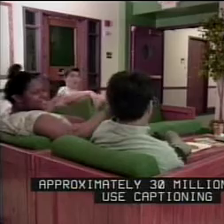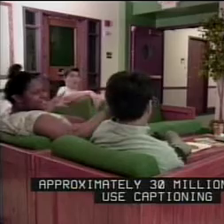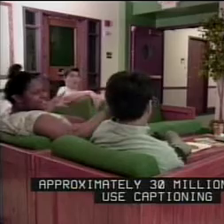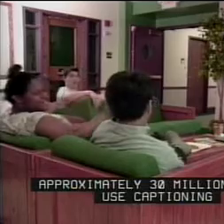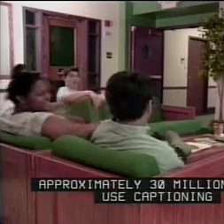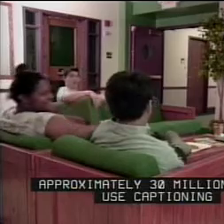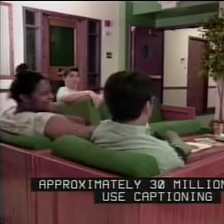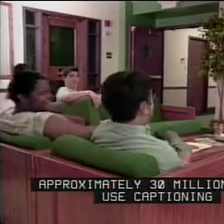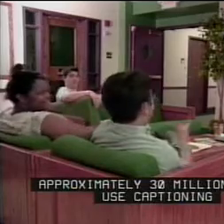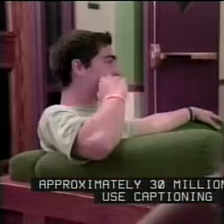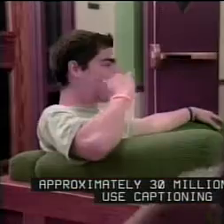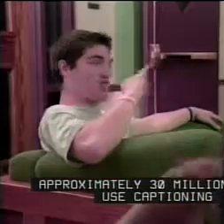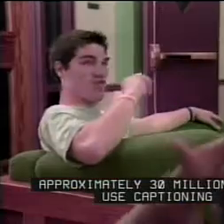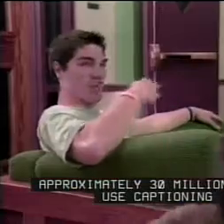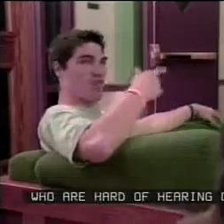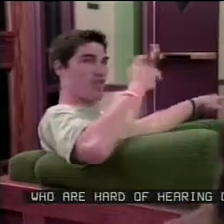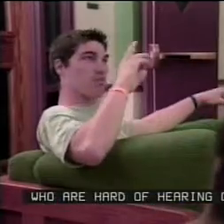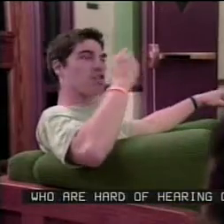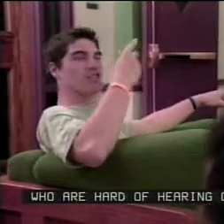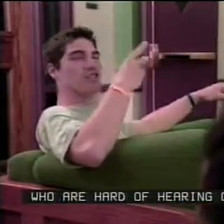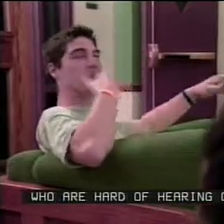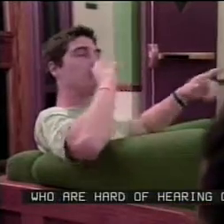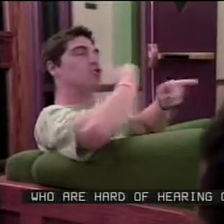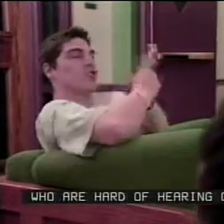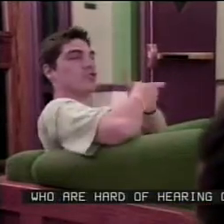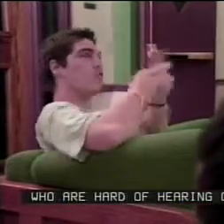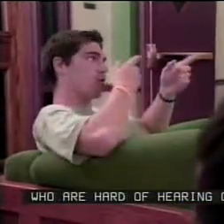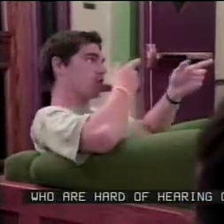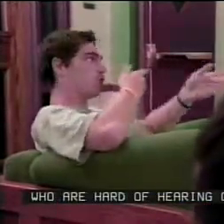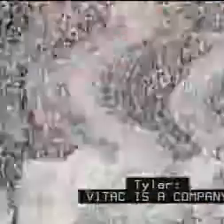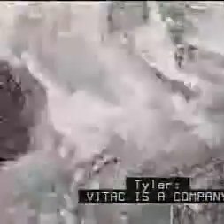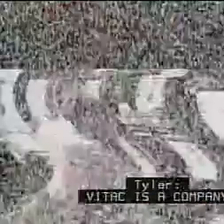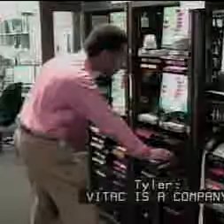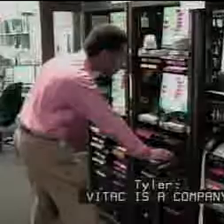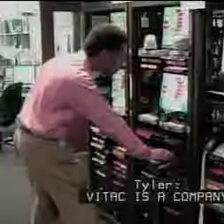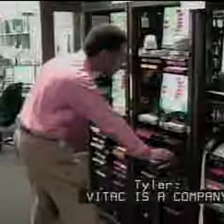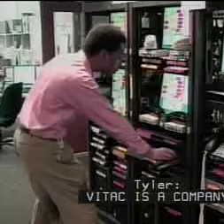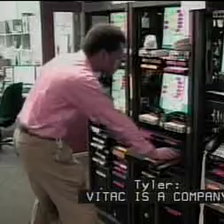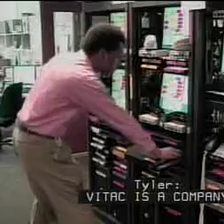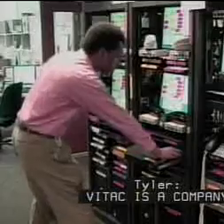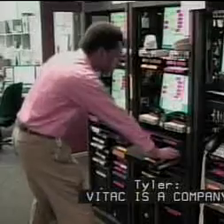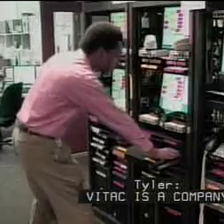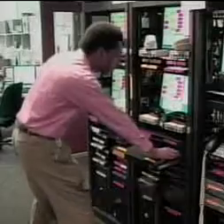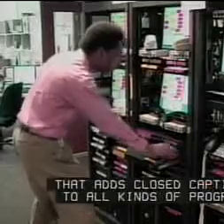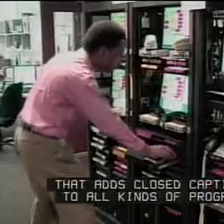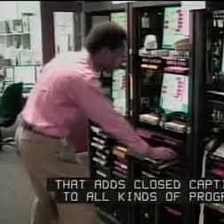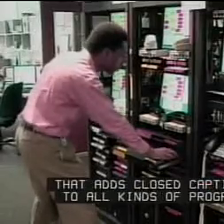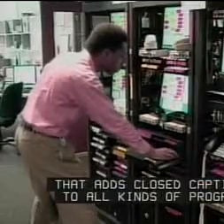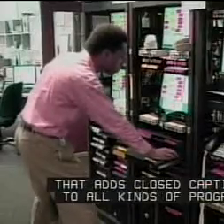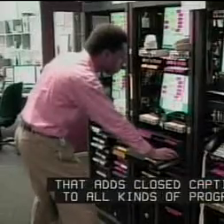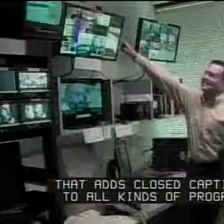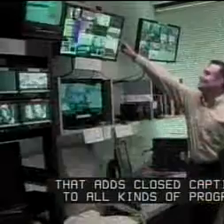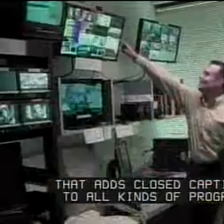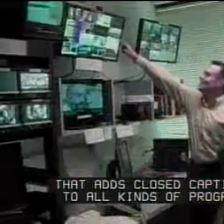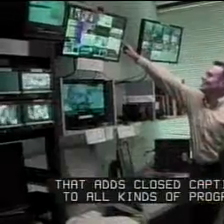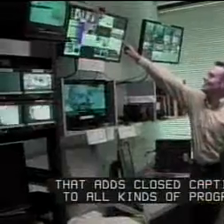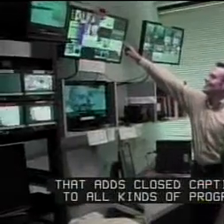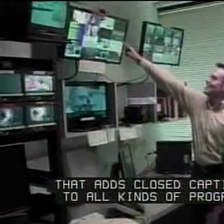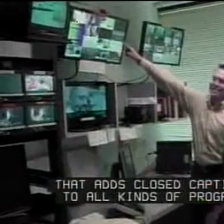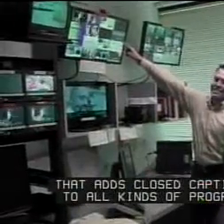million people use captioning who are hard of hearing or deaf vitac is a company that adds closed captioning to all kinds